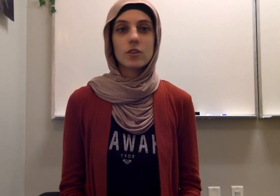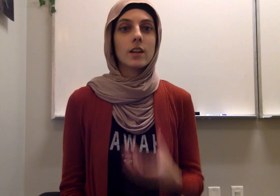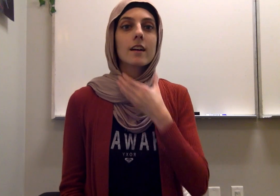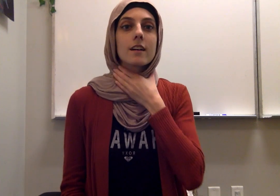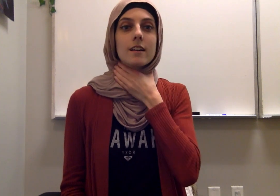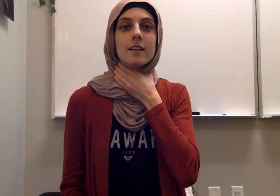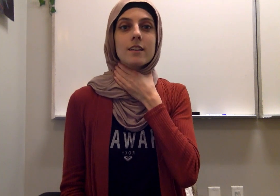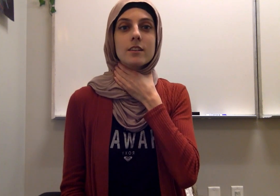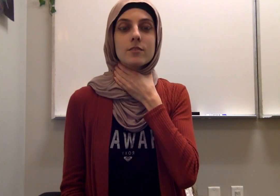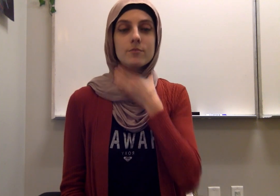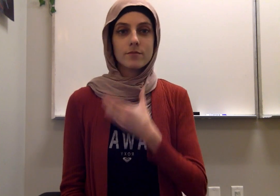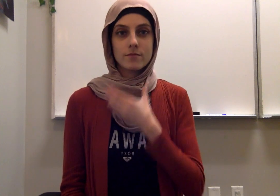turtleneck.